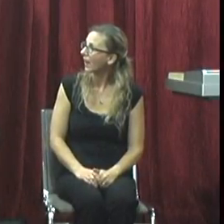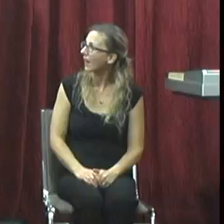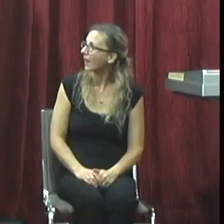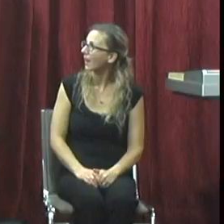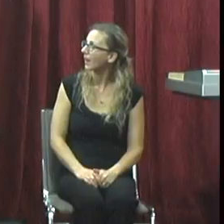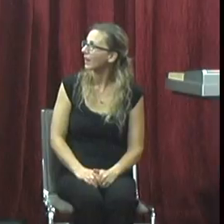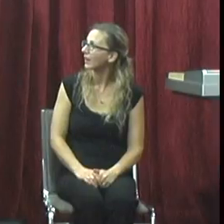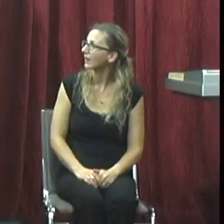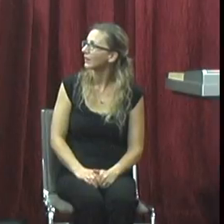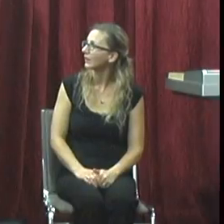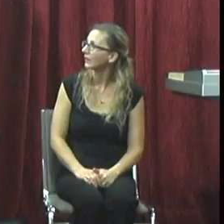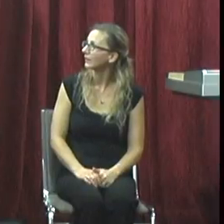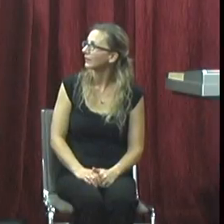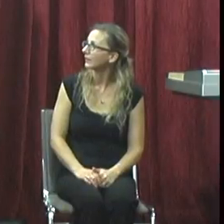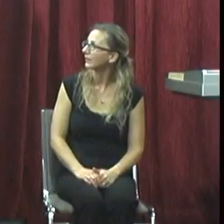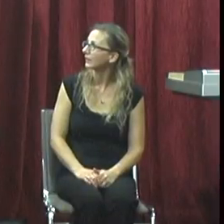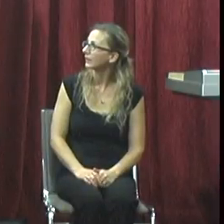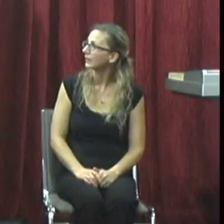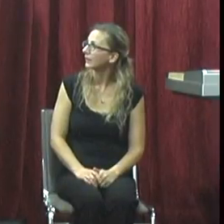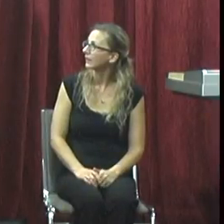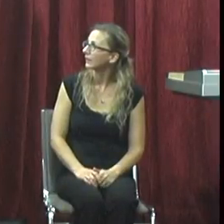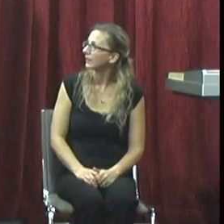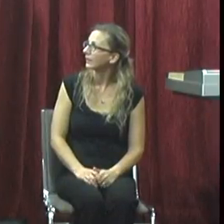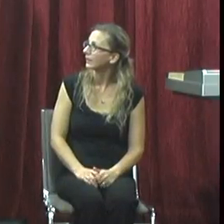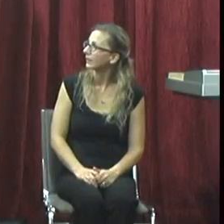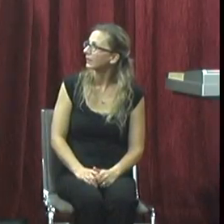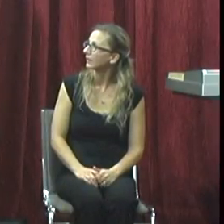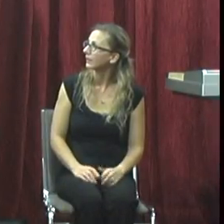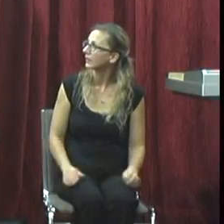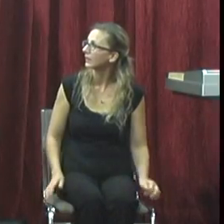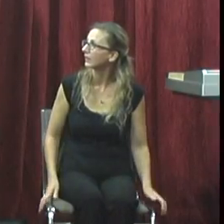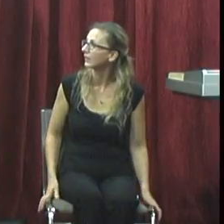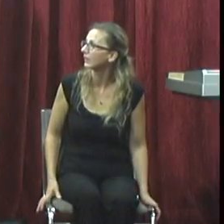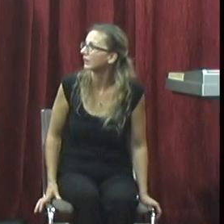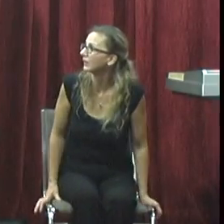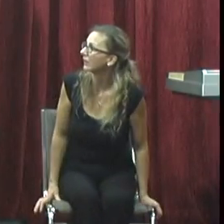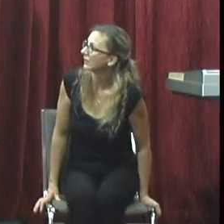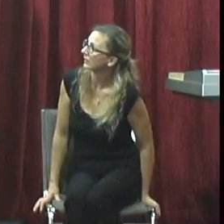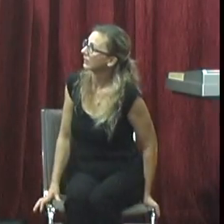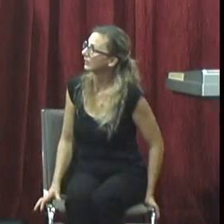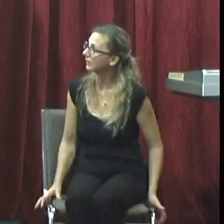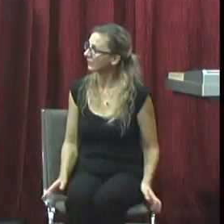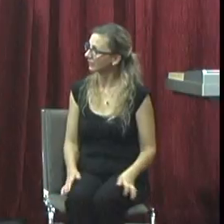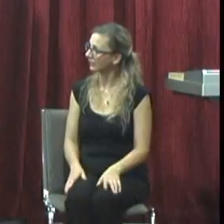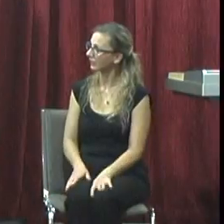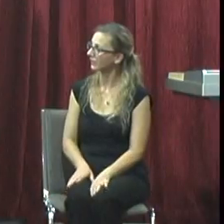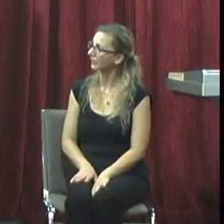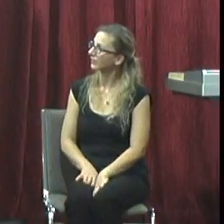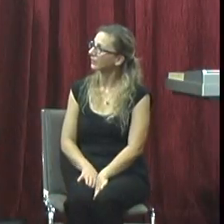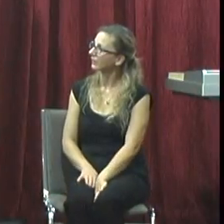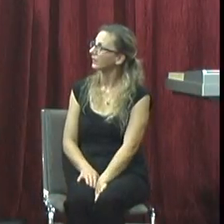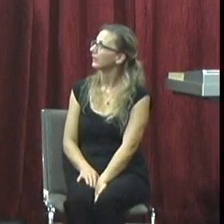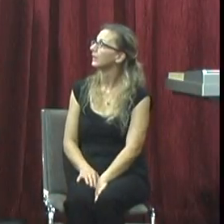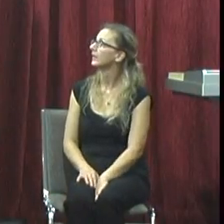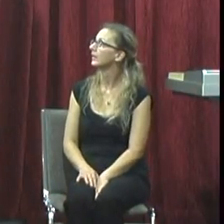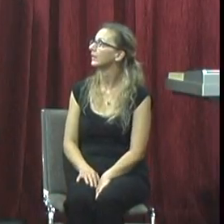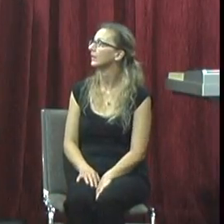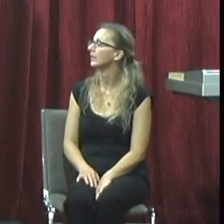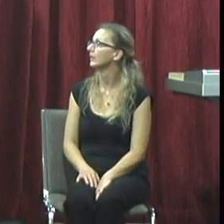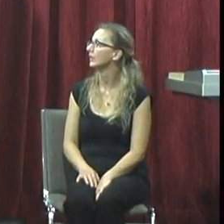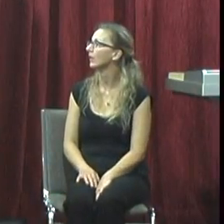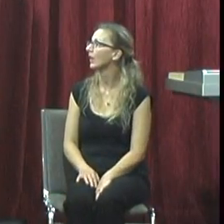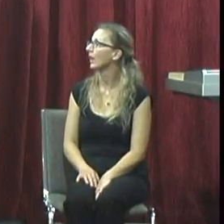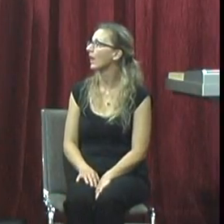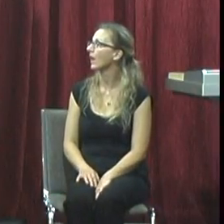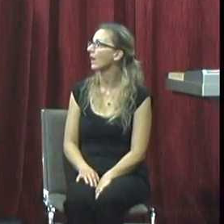Israel. This is what I have done. When I saw among the spoil a beautiful Shinar mantle, like a cloak, and 200 shekels